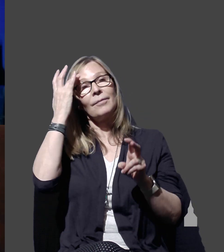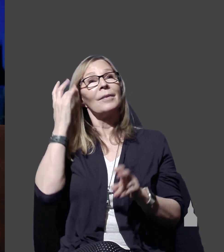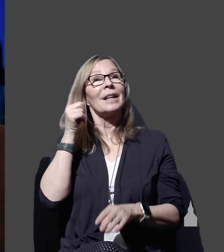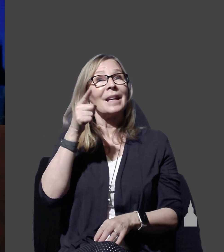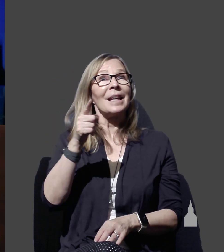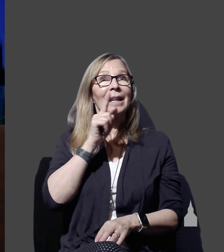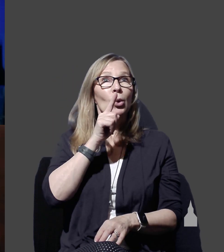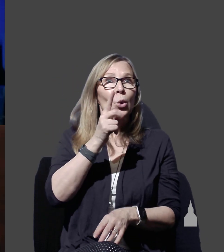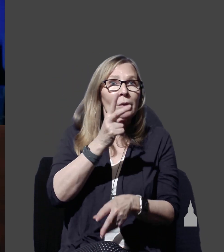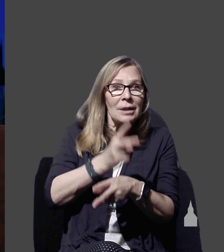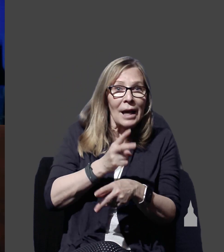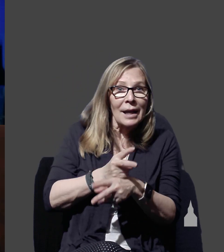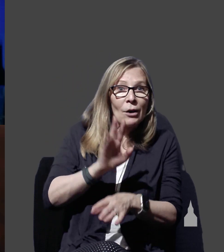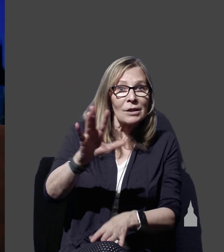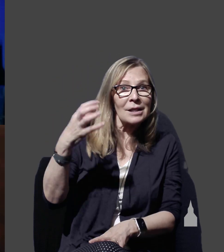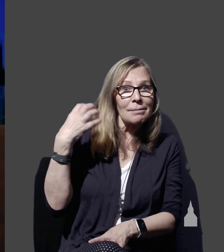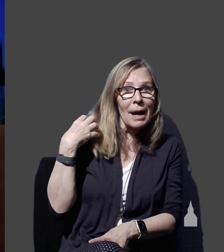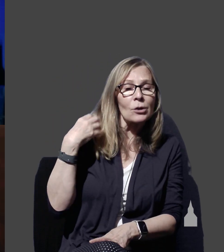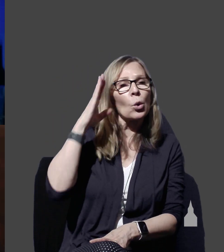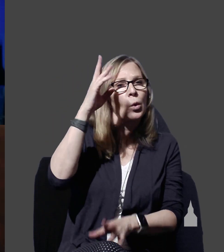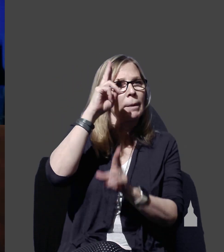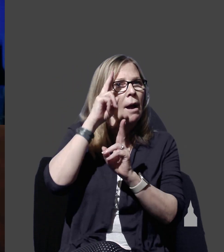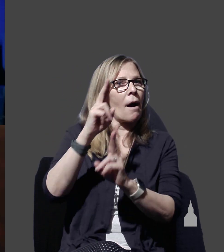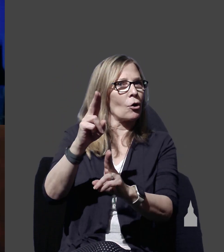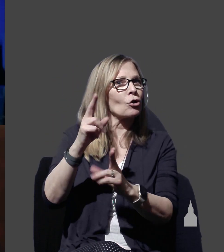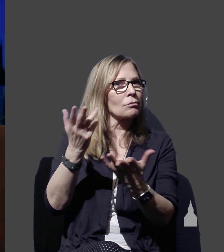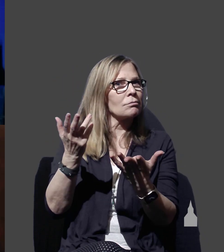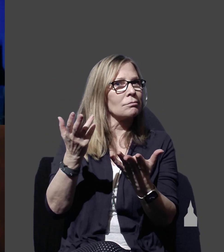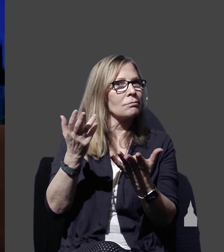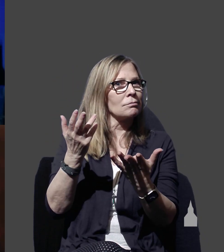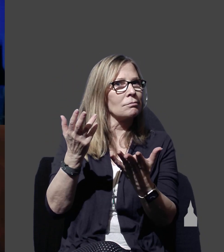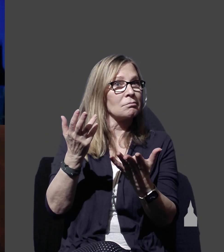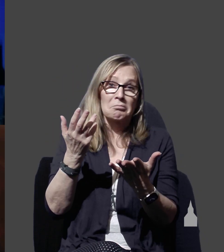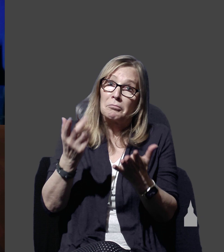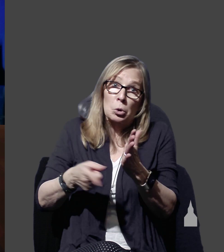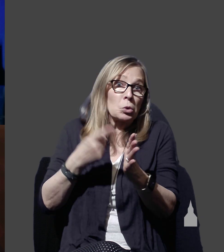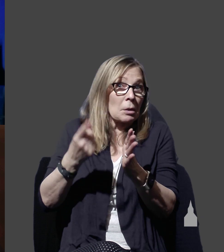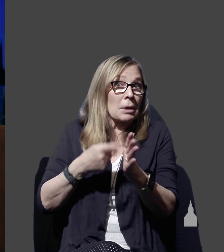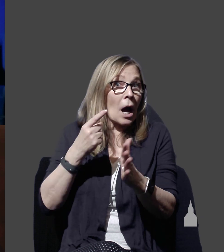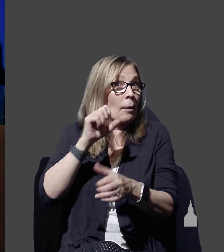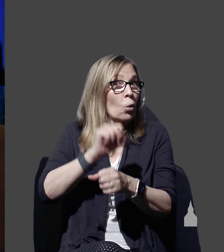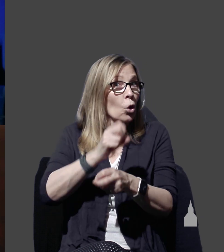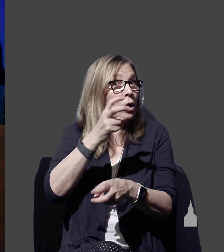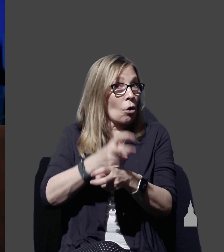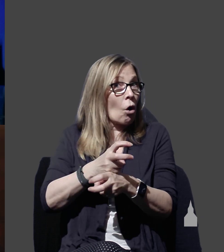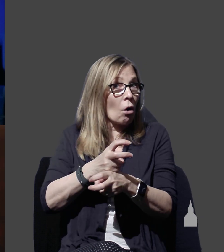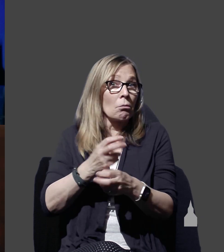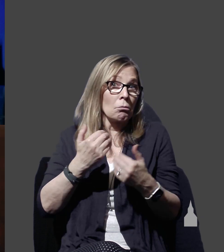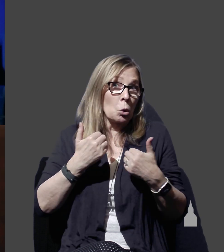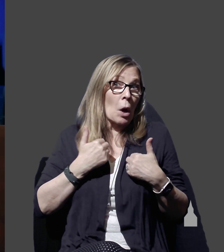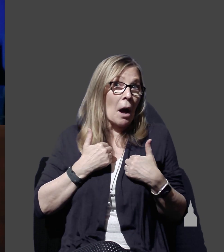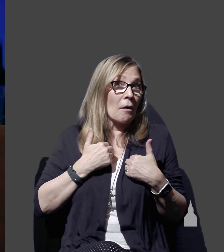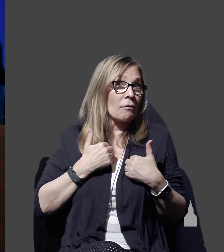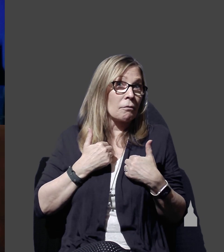who cares for his master will be honored. So there are times when working hard has dividends,